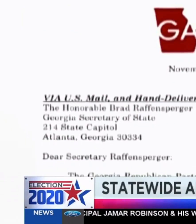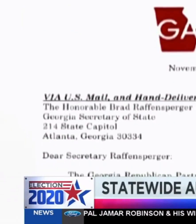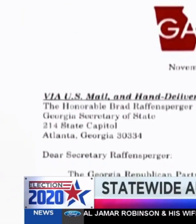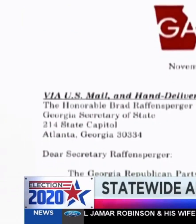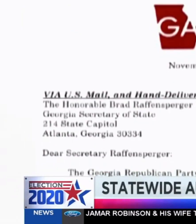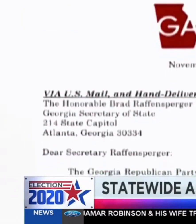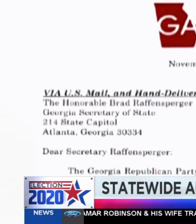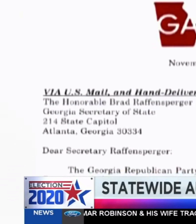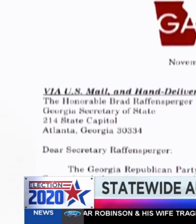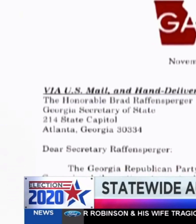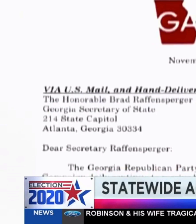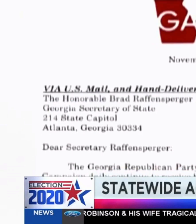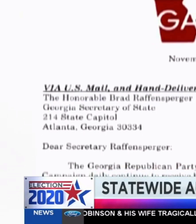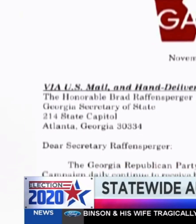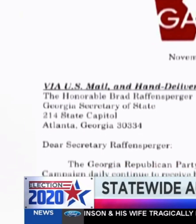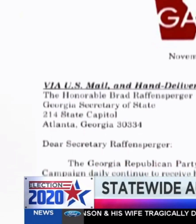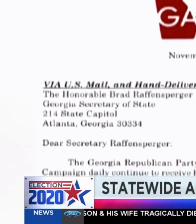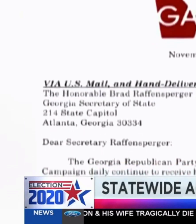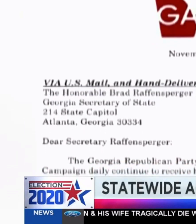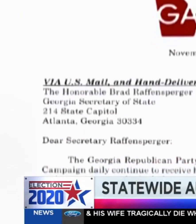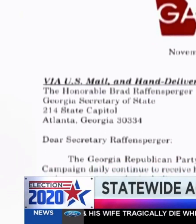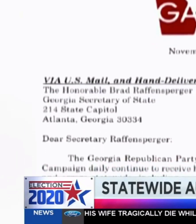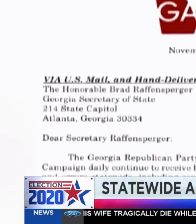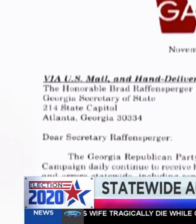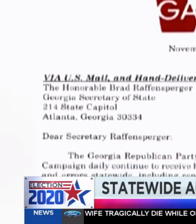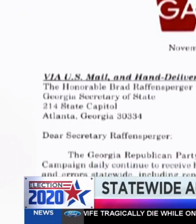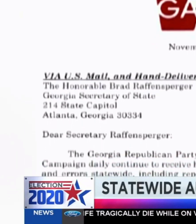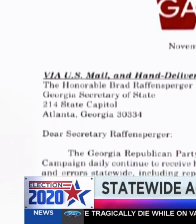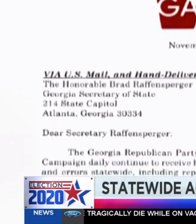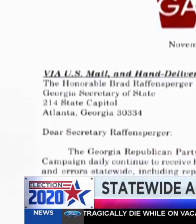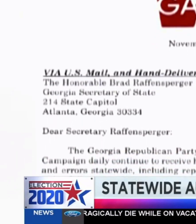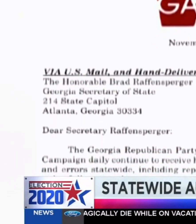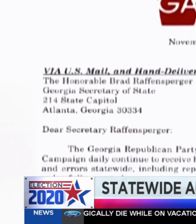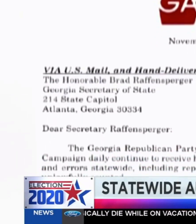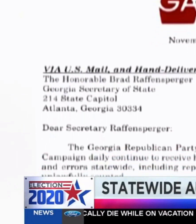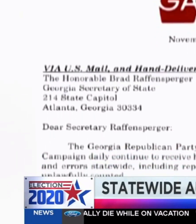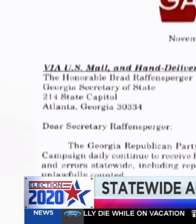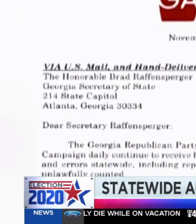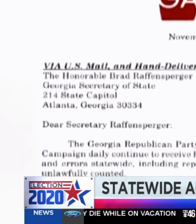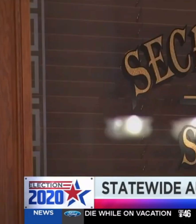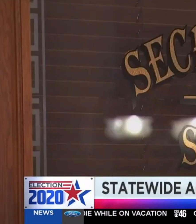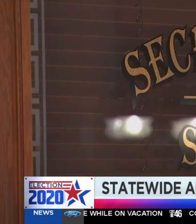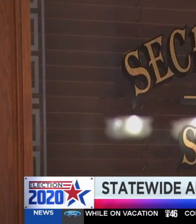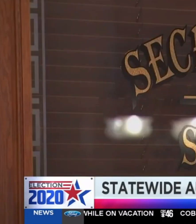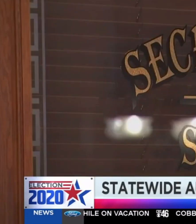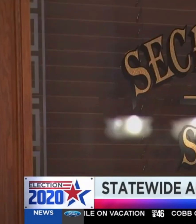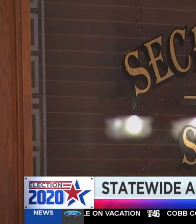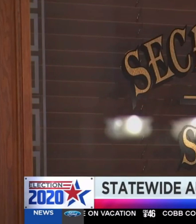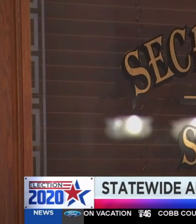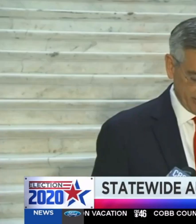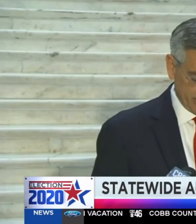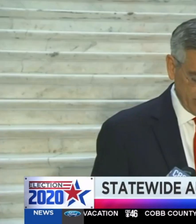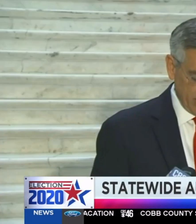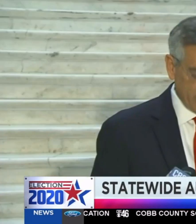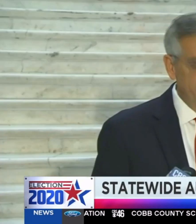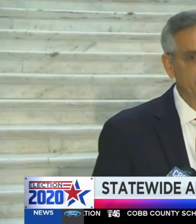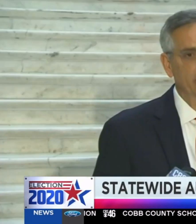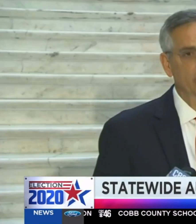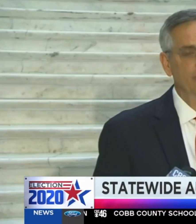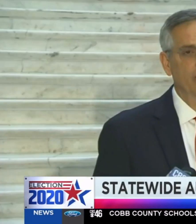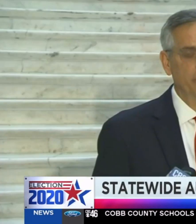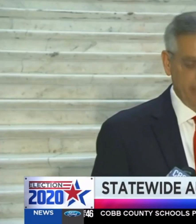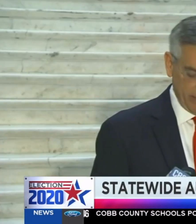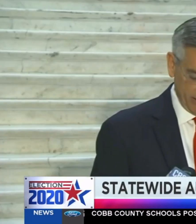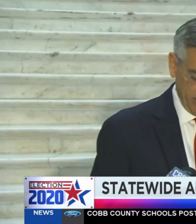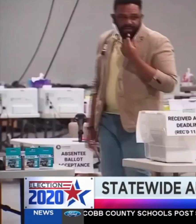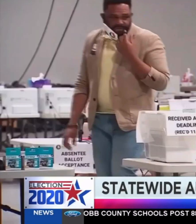their president, 8 current and elected Georgia Republican members of the U.S. House urged Georgia Secretary of State Brad Raffensperger